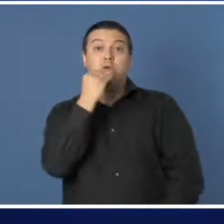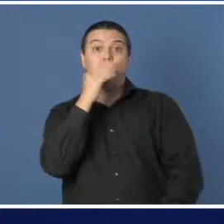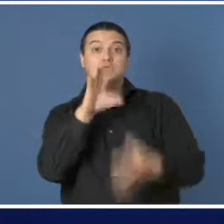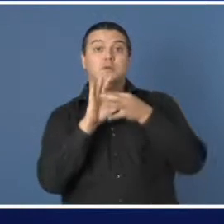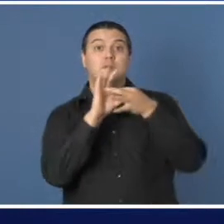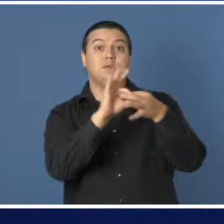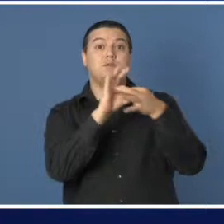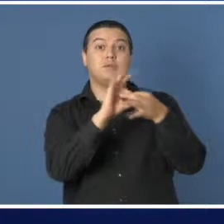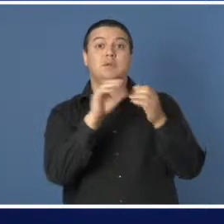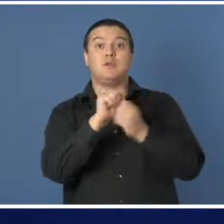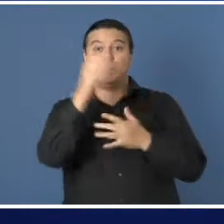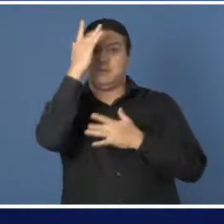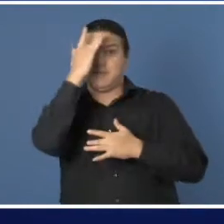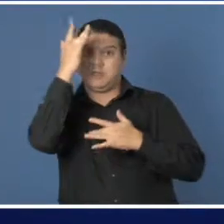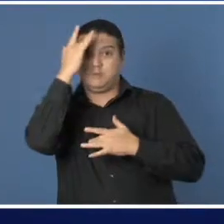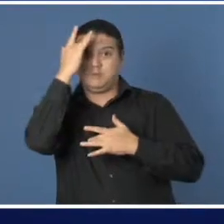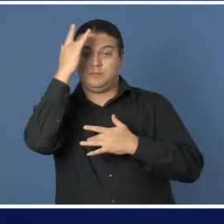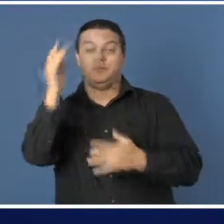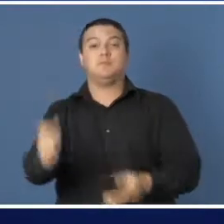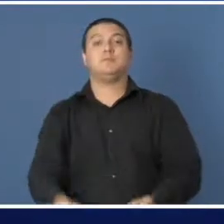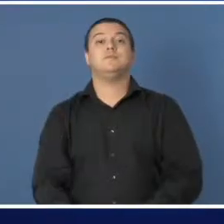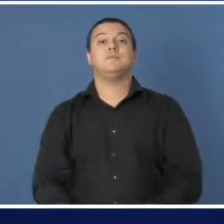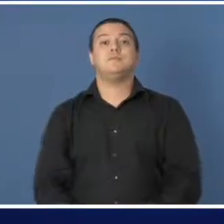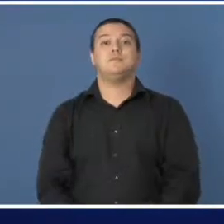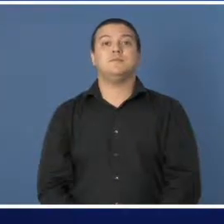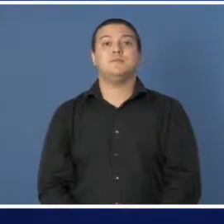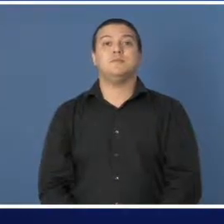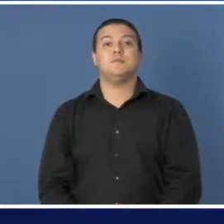Foods associated with botulism.